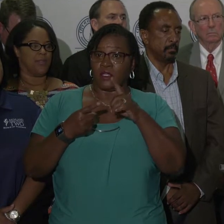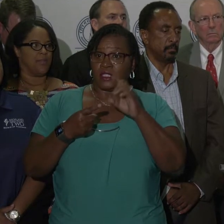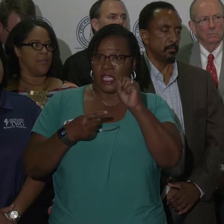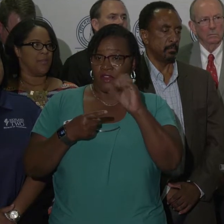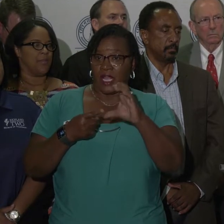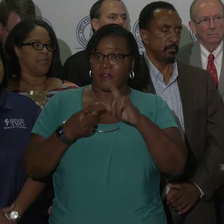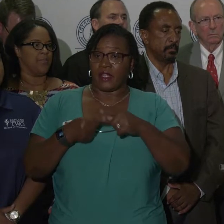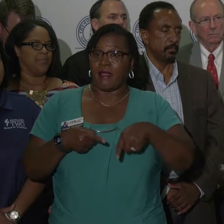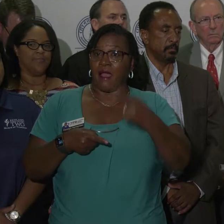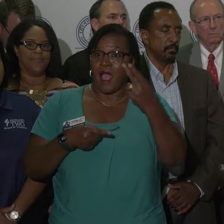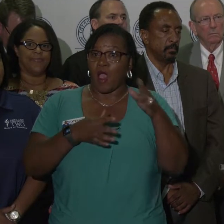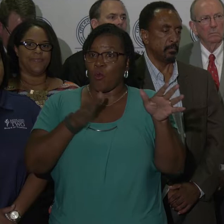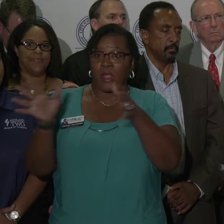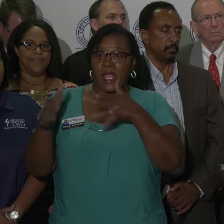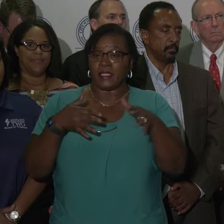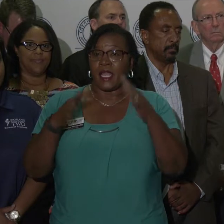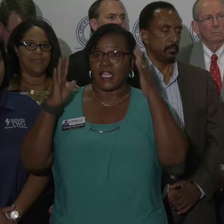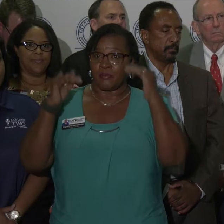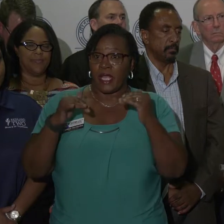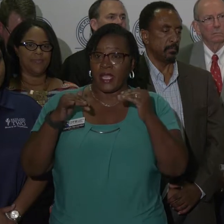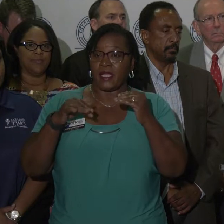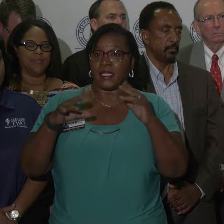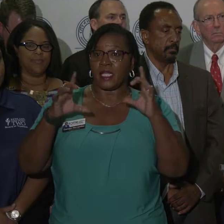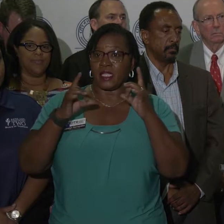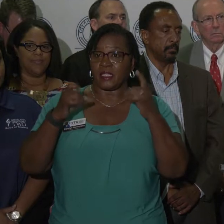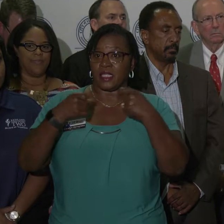expect power outages, rain